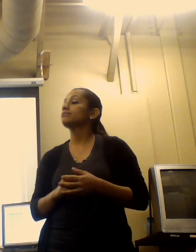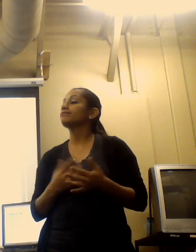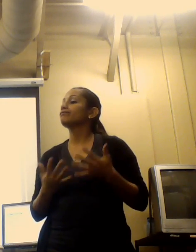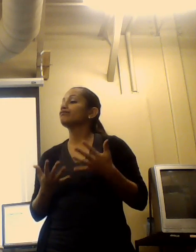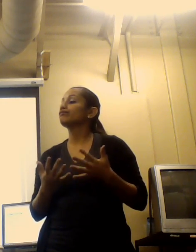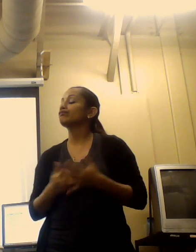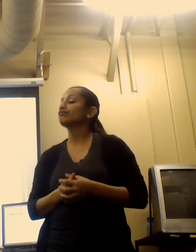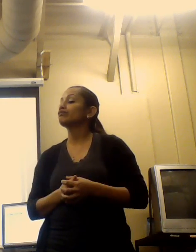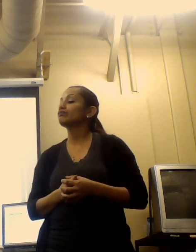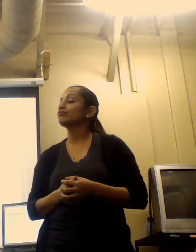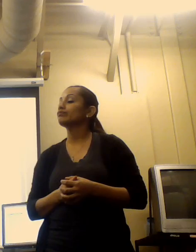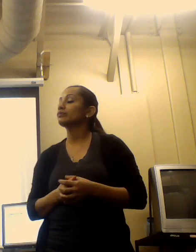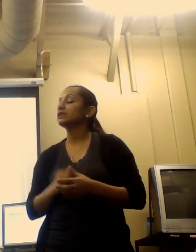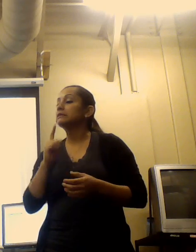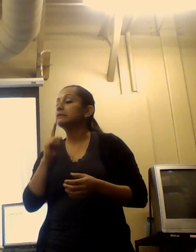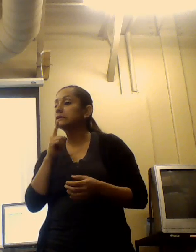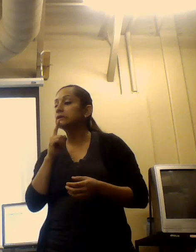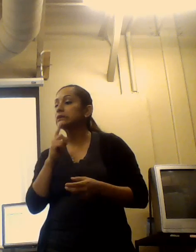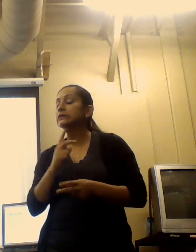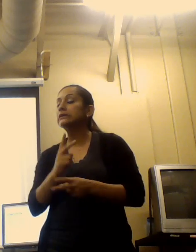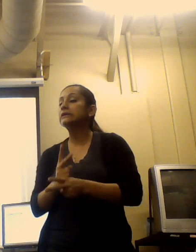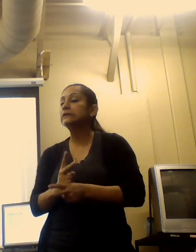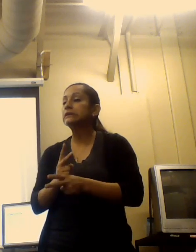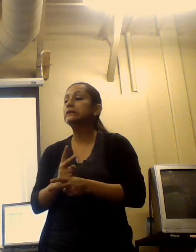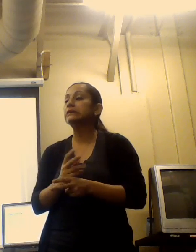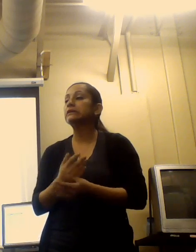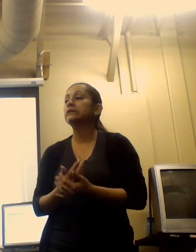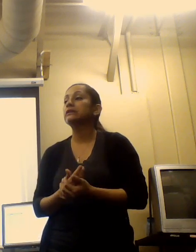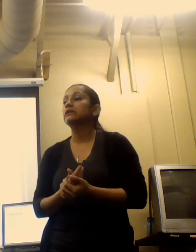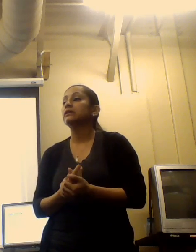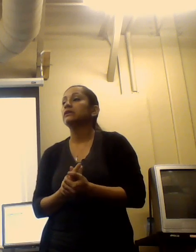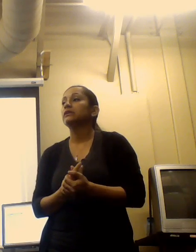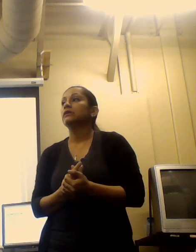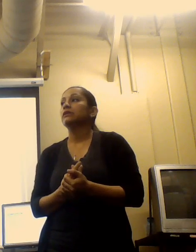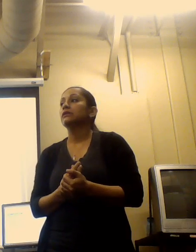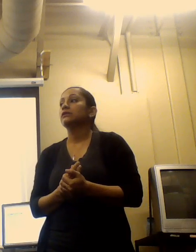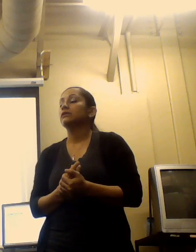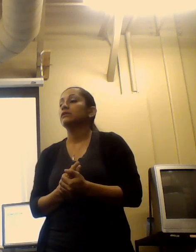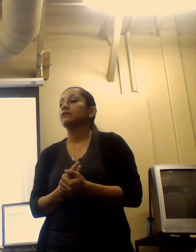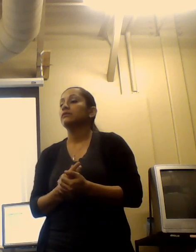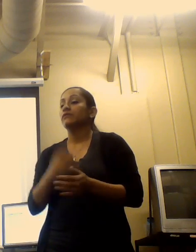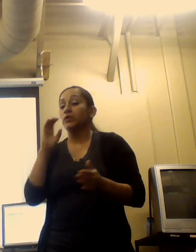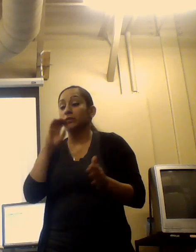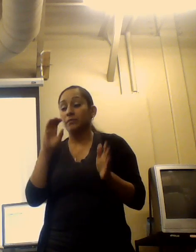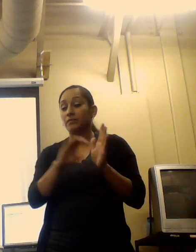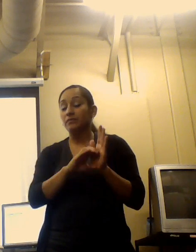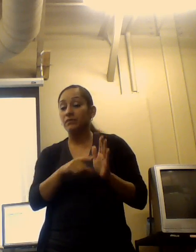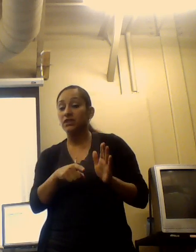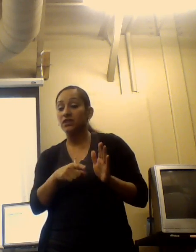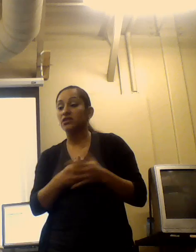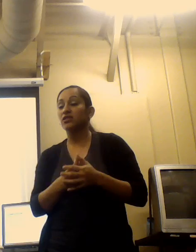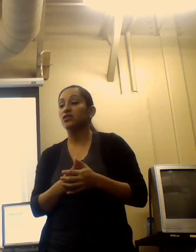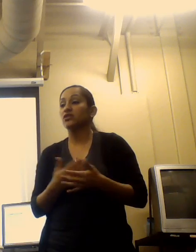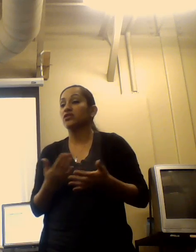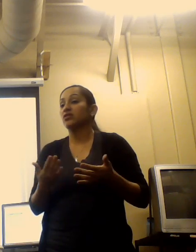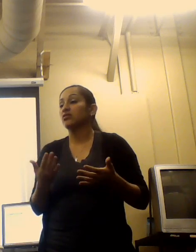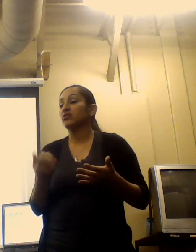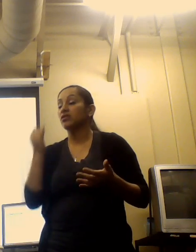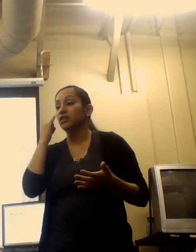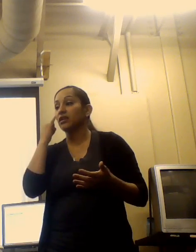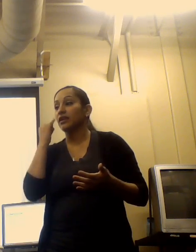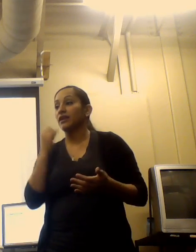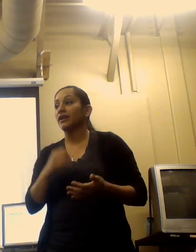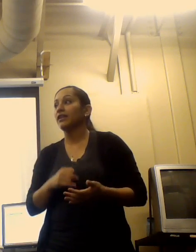really careful about things like, wow, look at that amazingly beautiful image of my child, and there's like a trash can